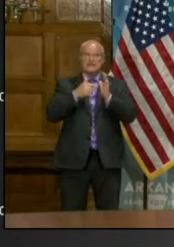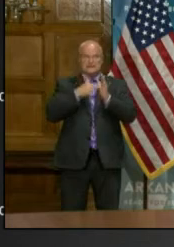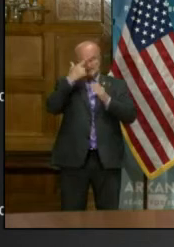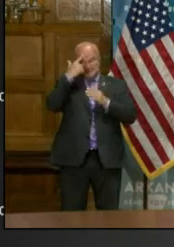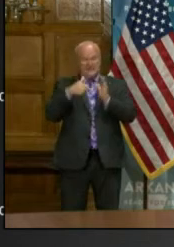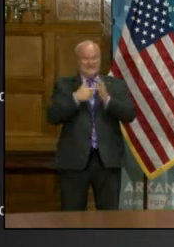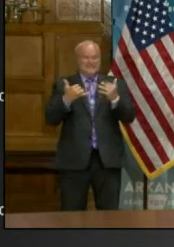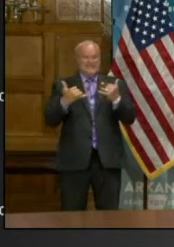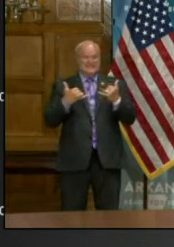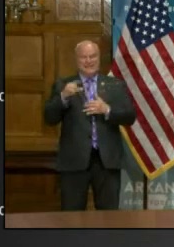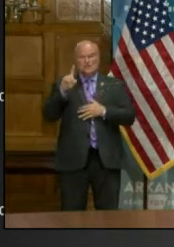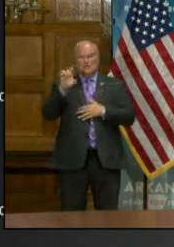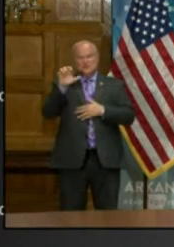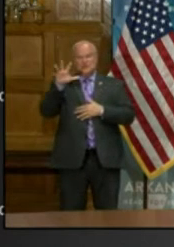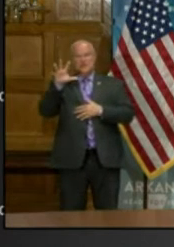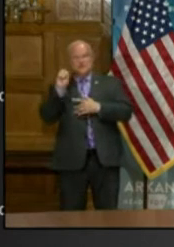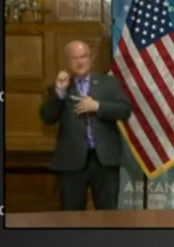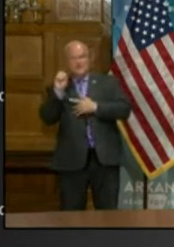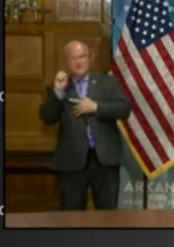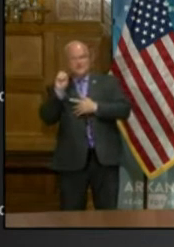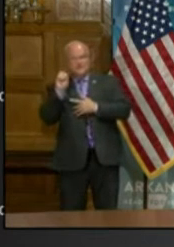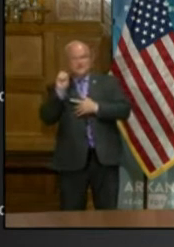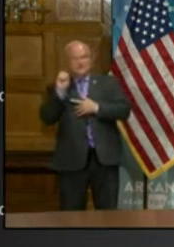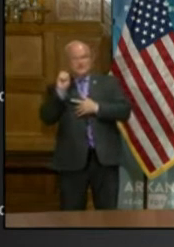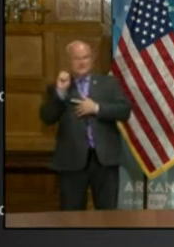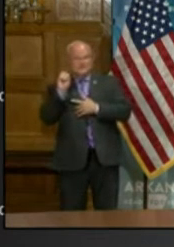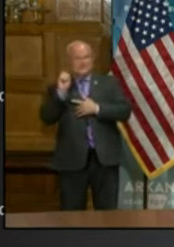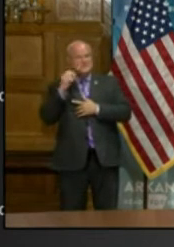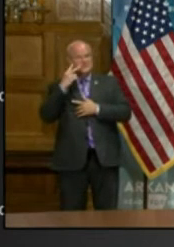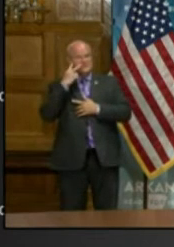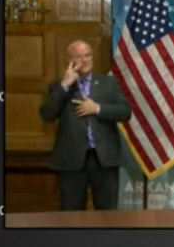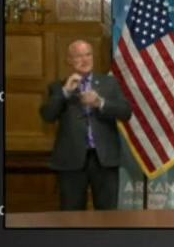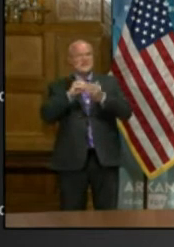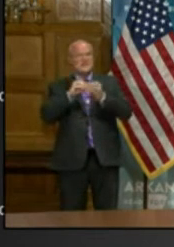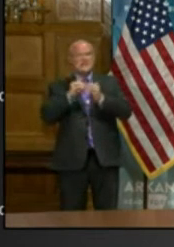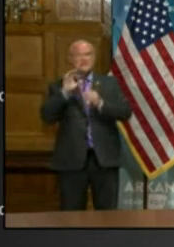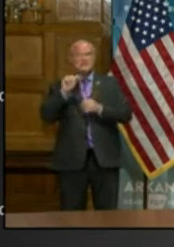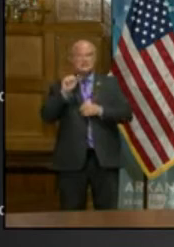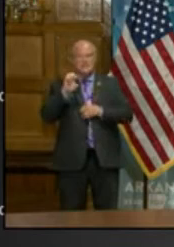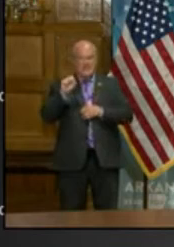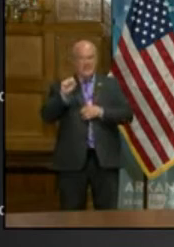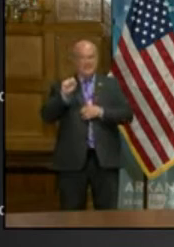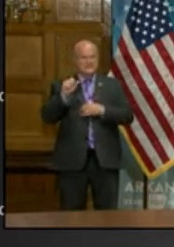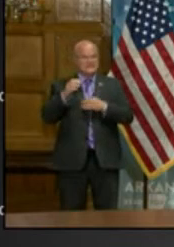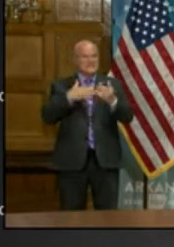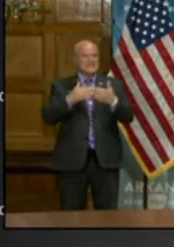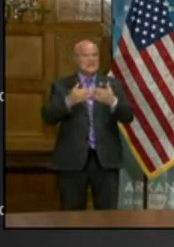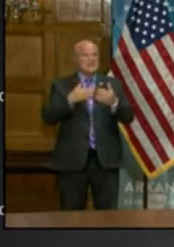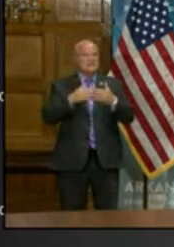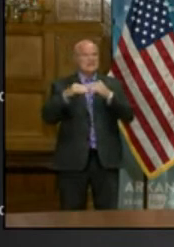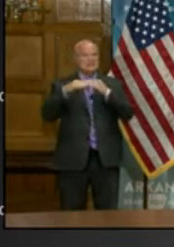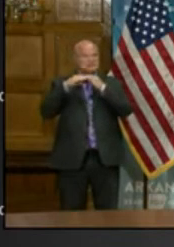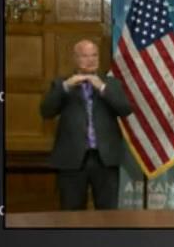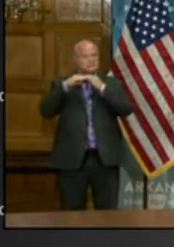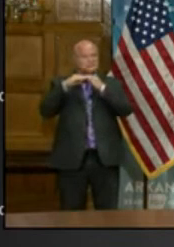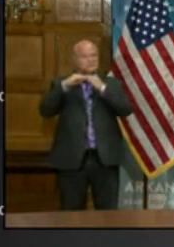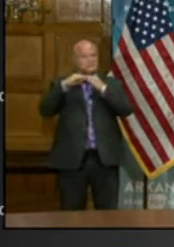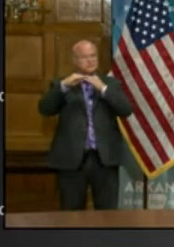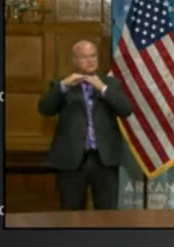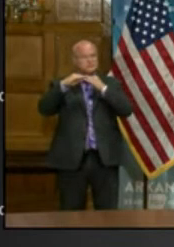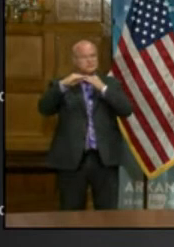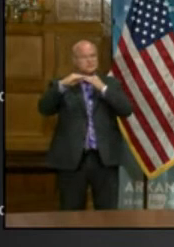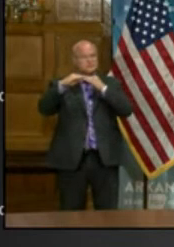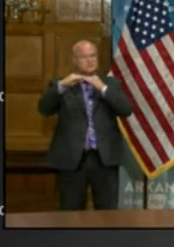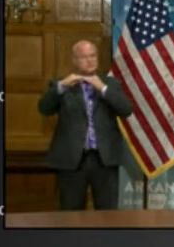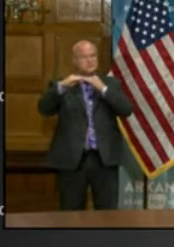because this is now 150 trend line, and so you can see the number of cases, even though it was flat for so long